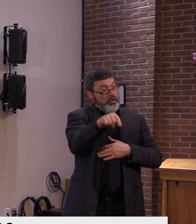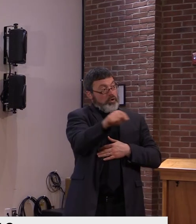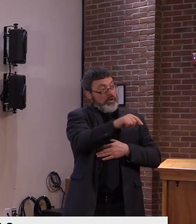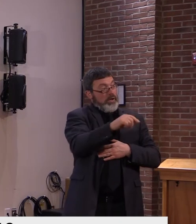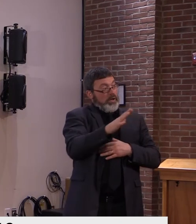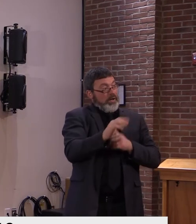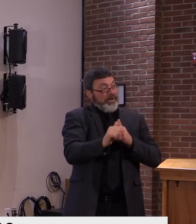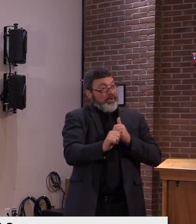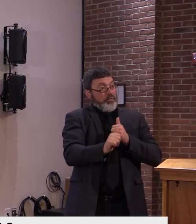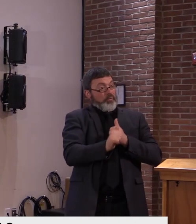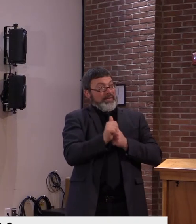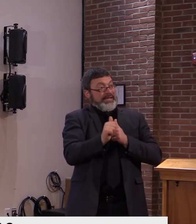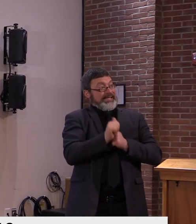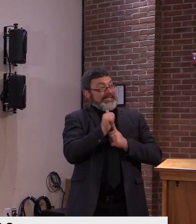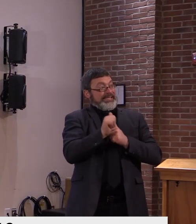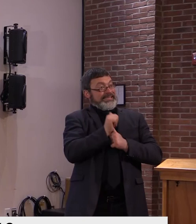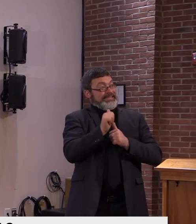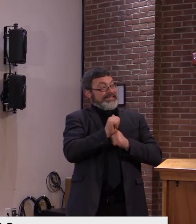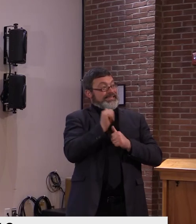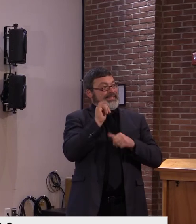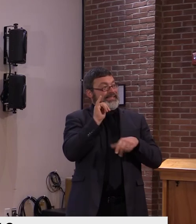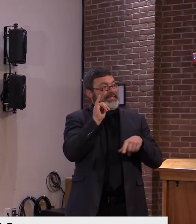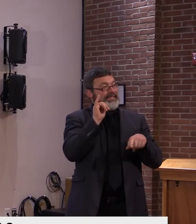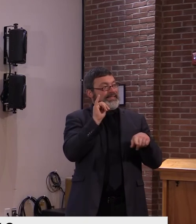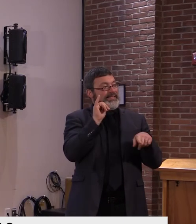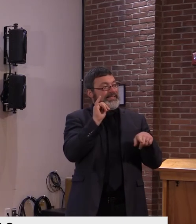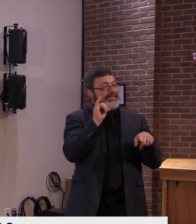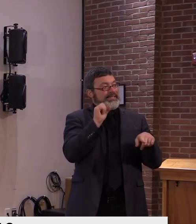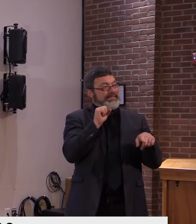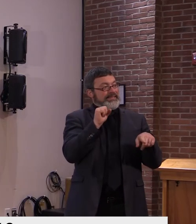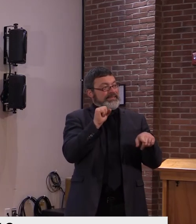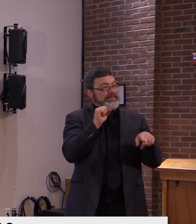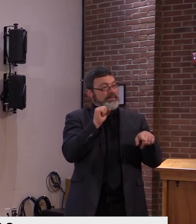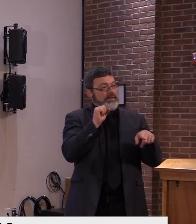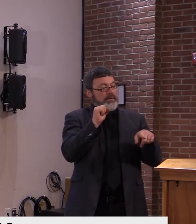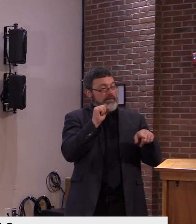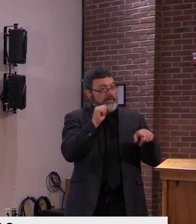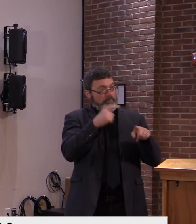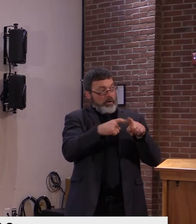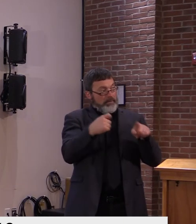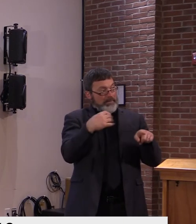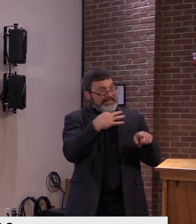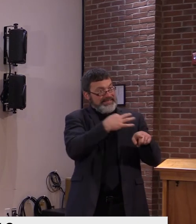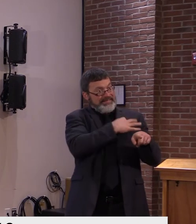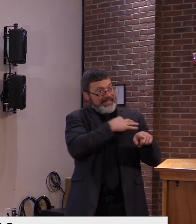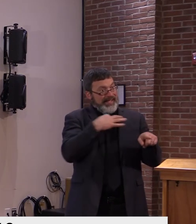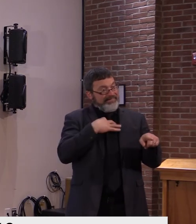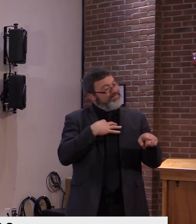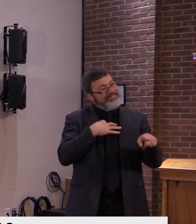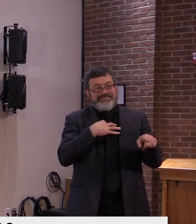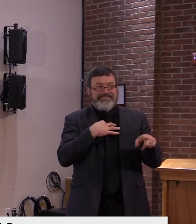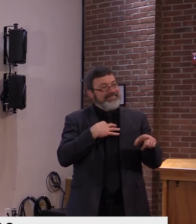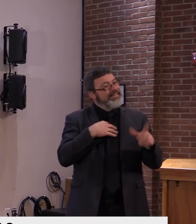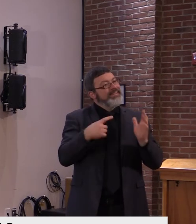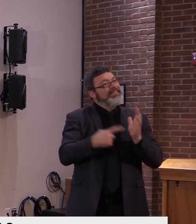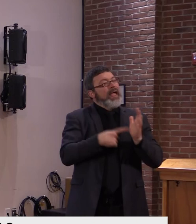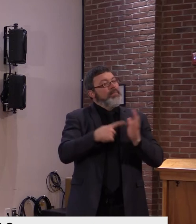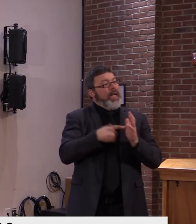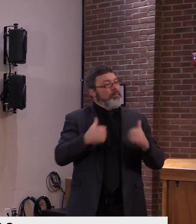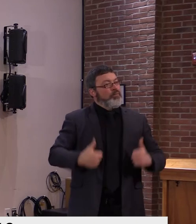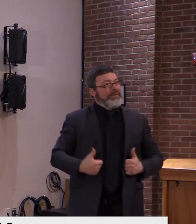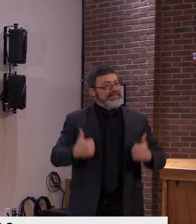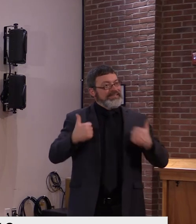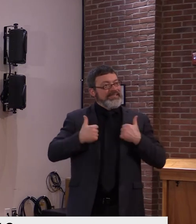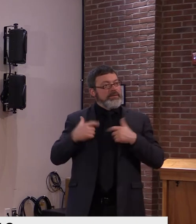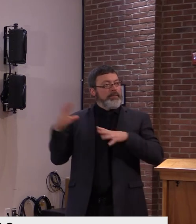who came either from a hospital or even from another home setting, but was not